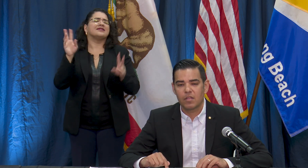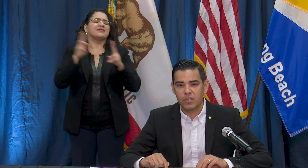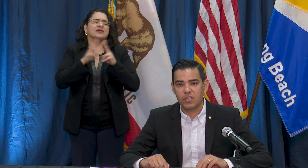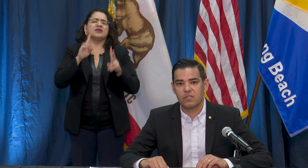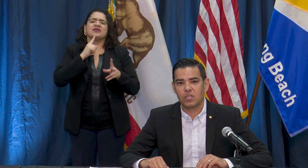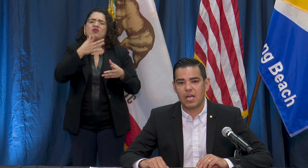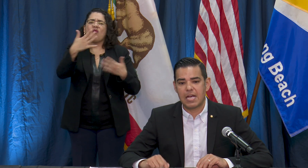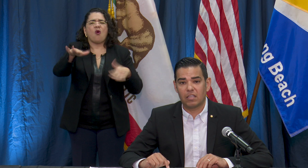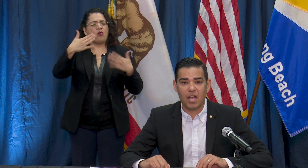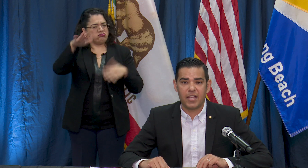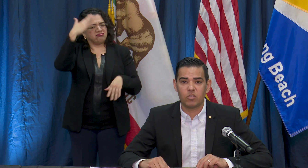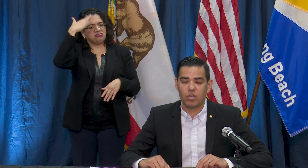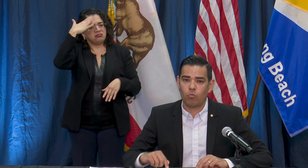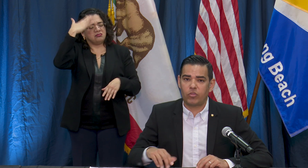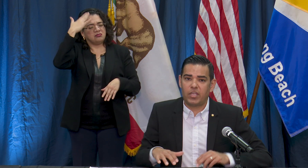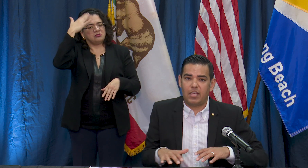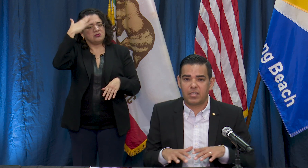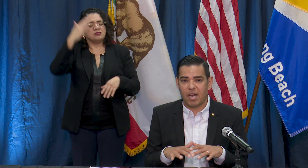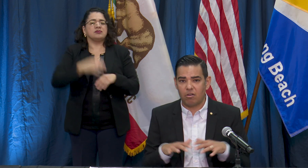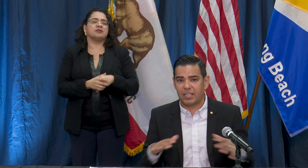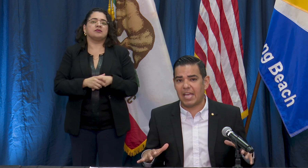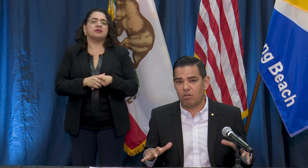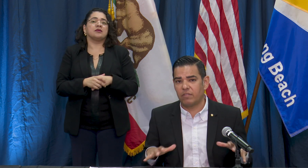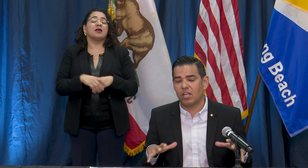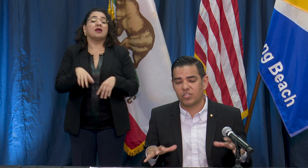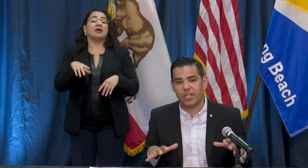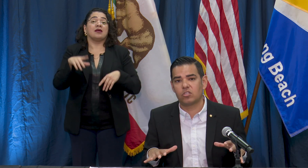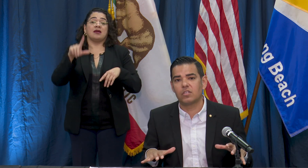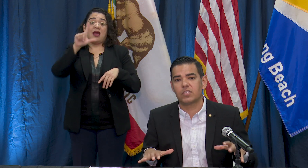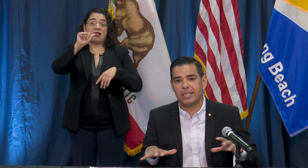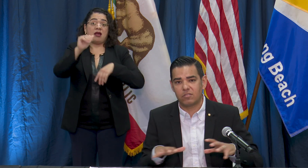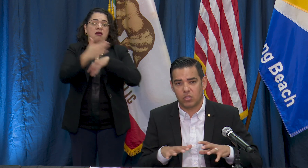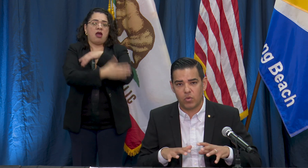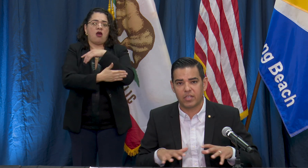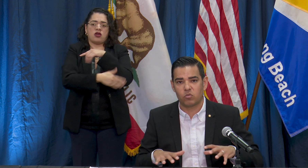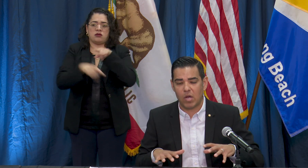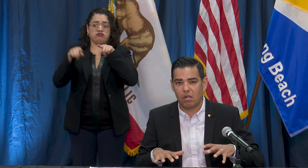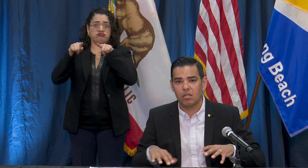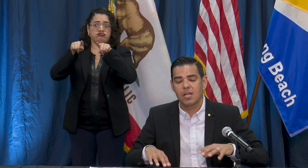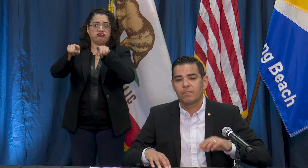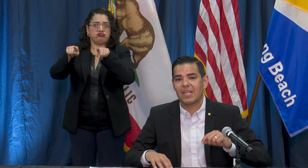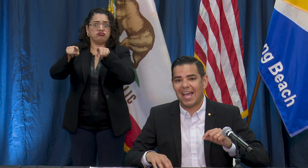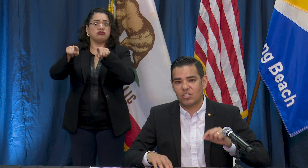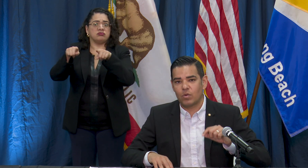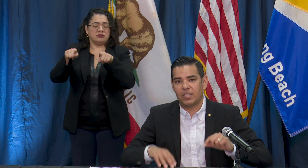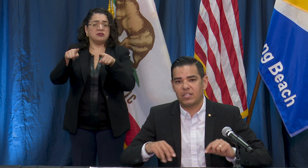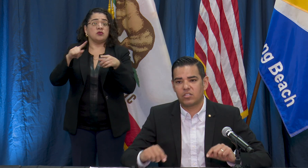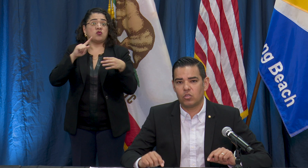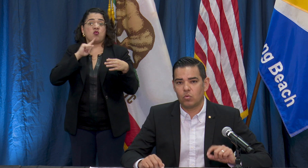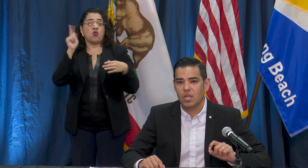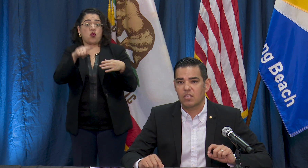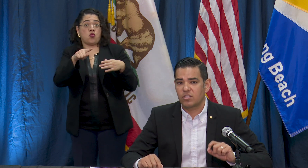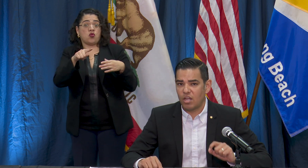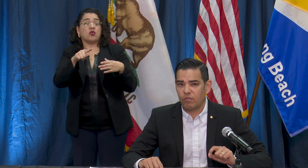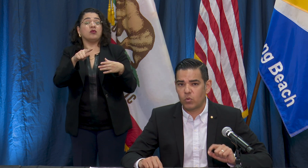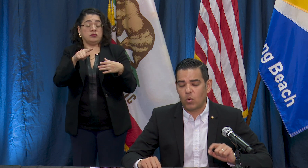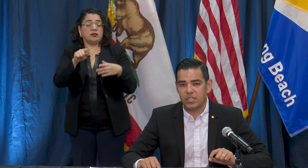share. This is aligned with what the entire county of Los Angeles is doing as well as it relates